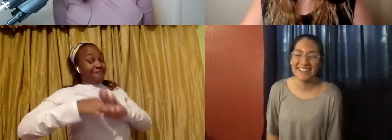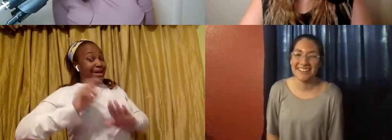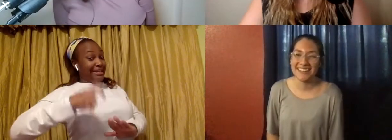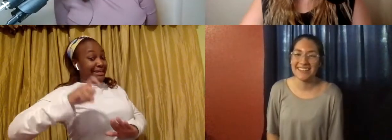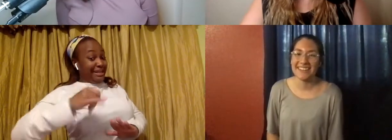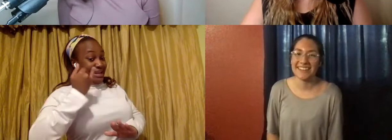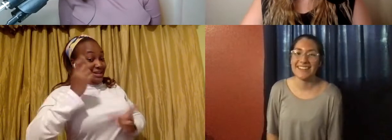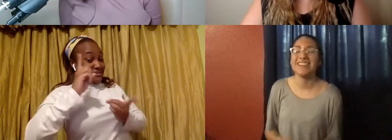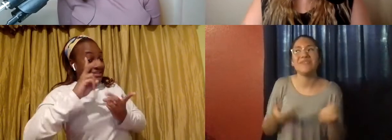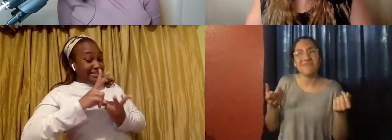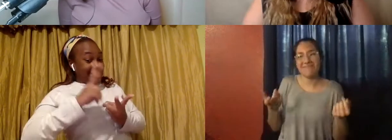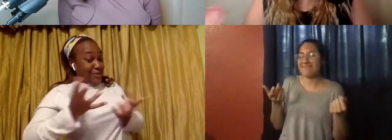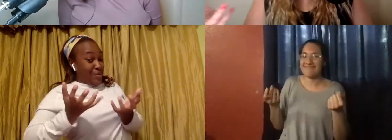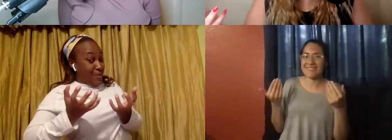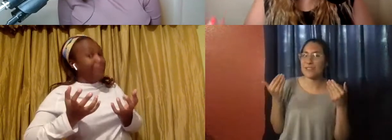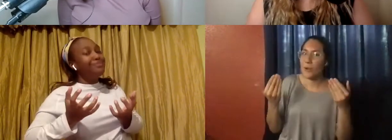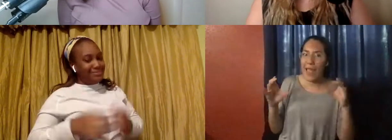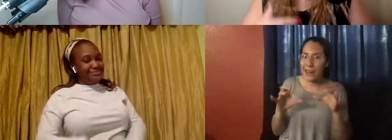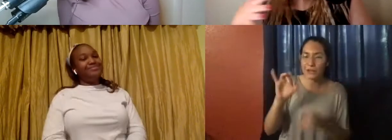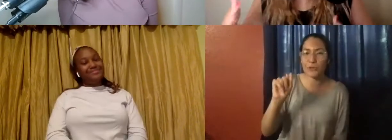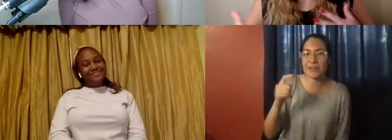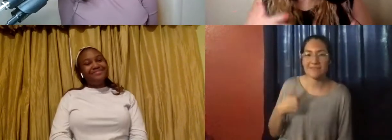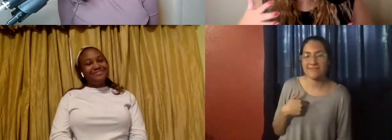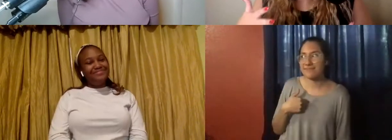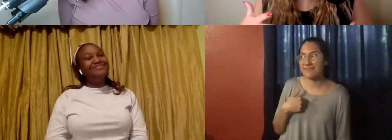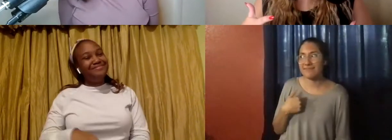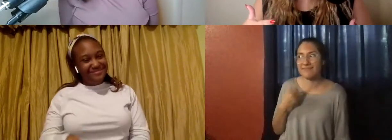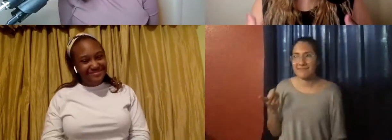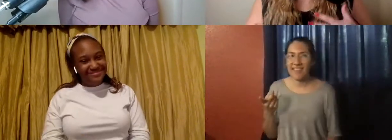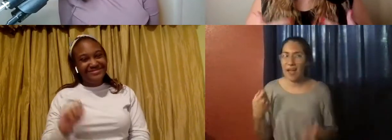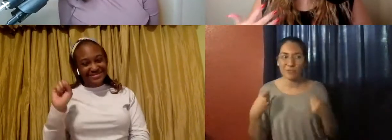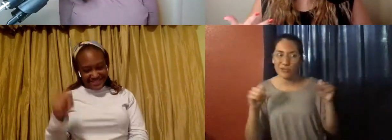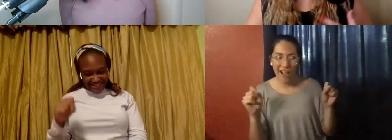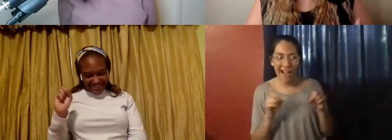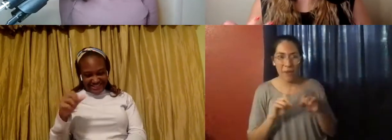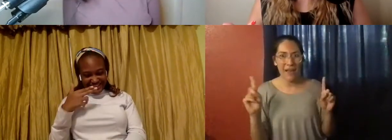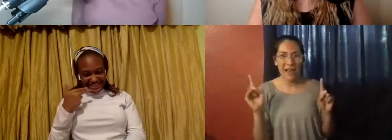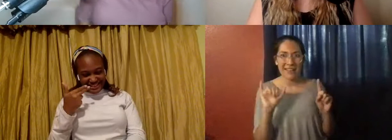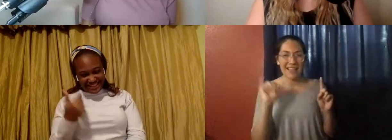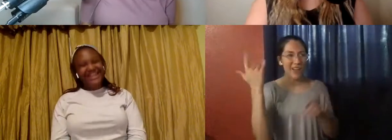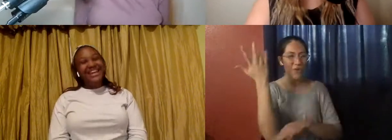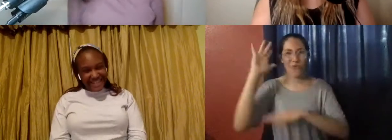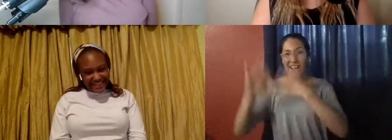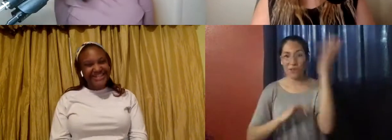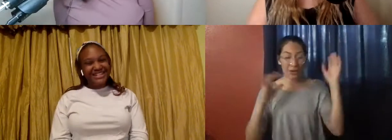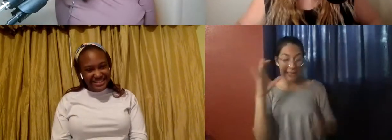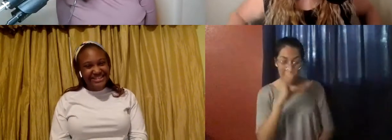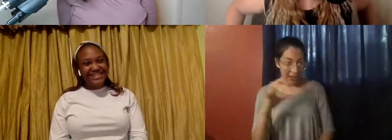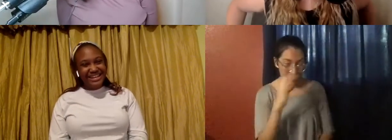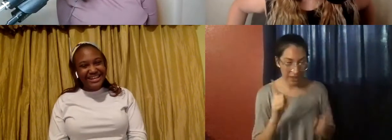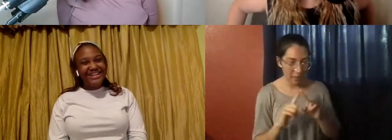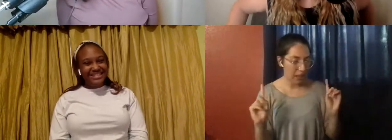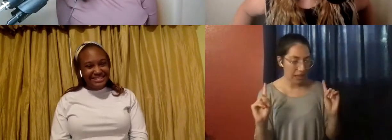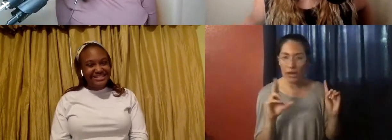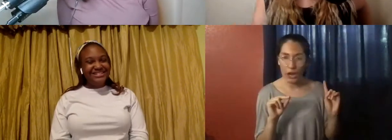You're like, let's do it already. He's like, I'm trying. It's like a rainforest down here. I'm looking, but no,